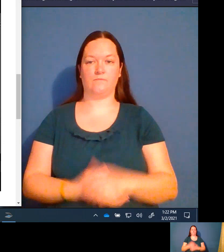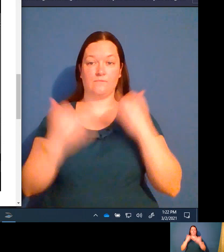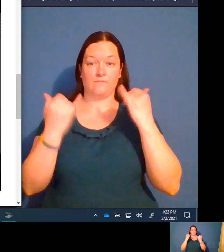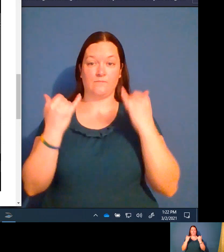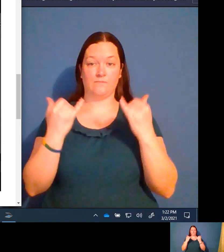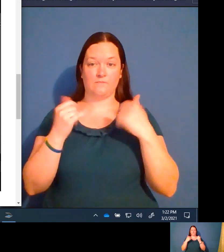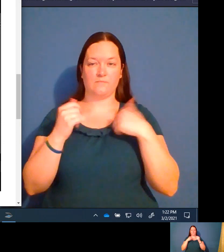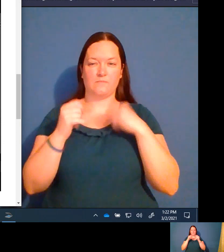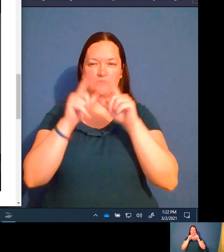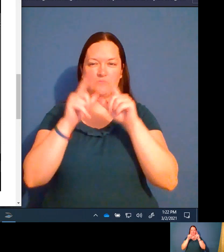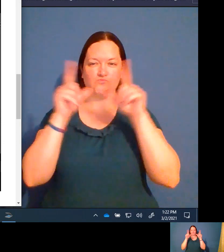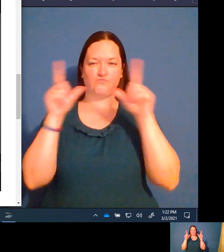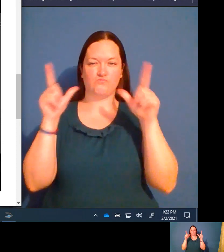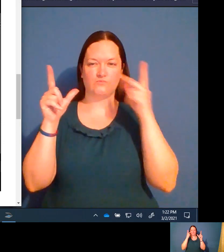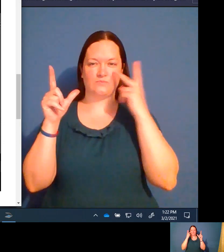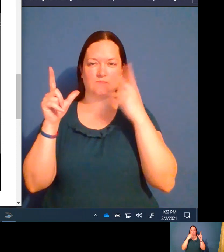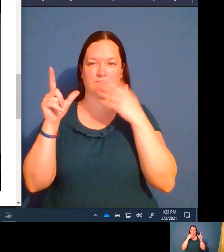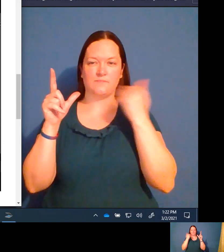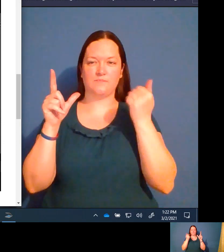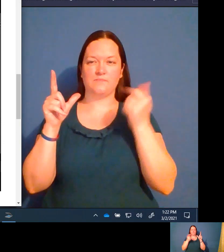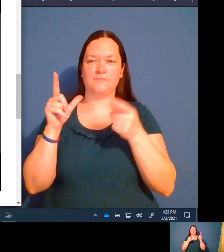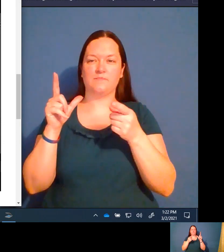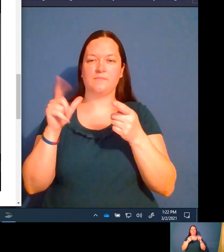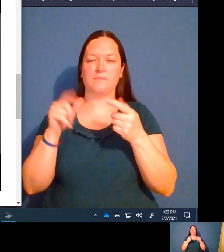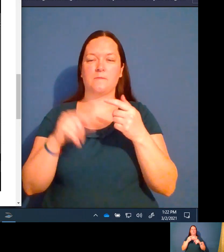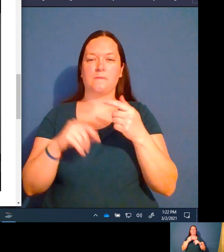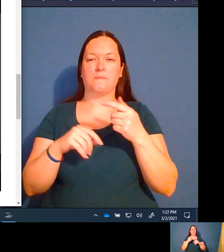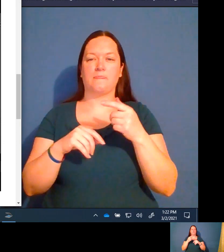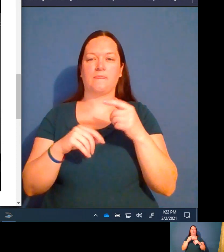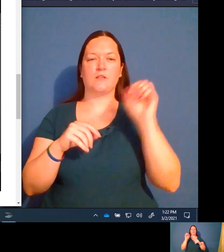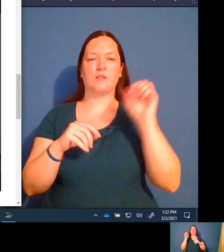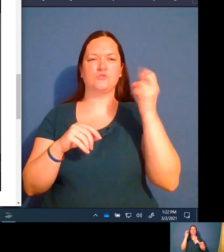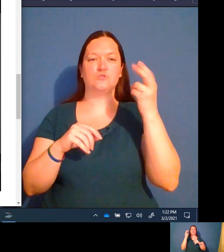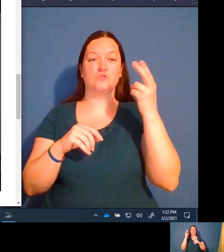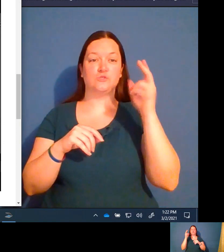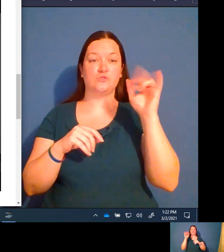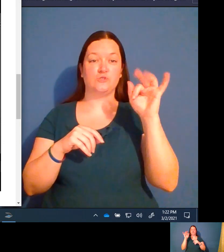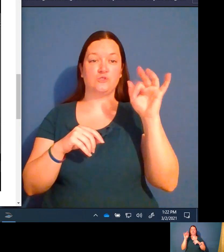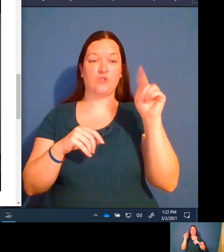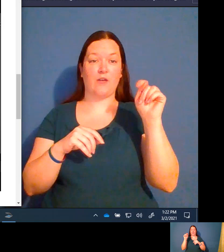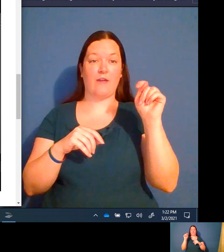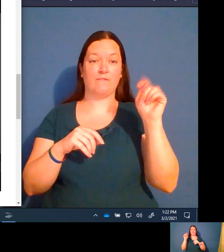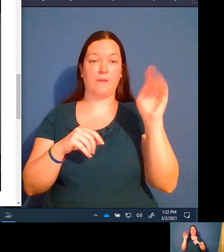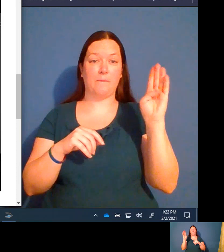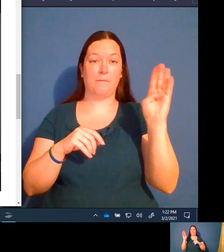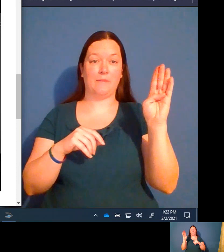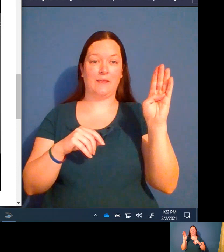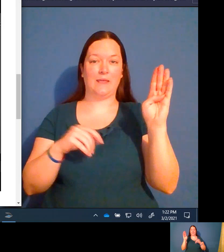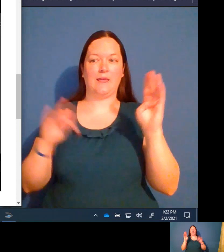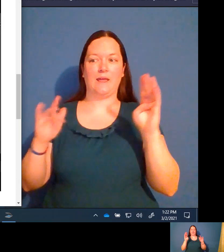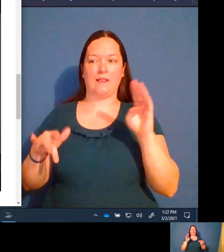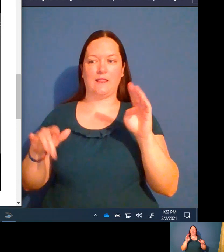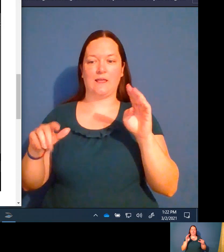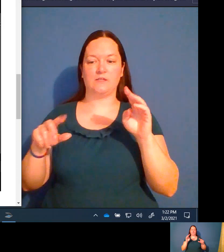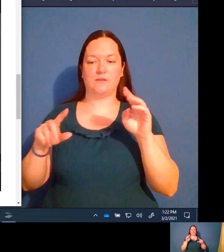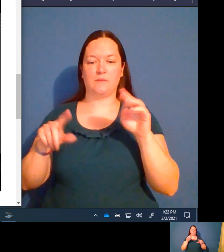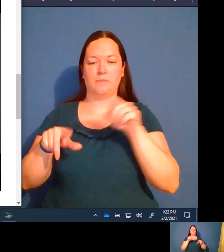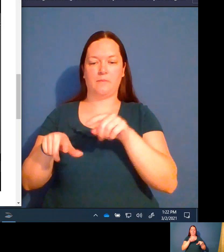And now it's time to zoom in there. And I believe it's Shift B is the shortcut to the blob.